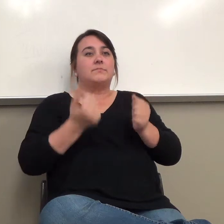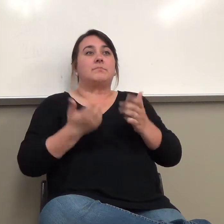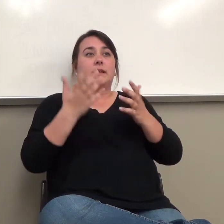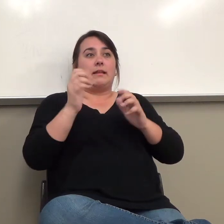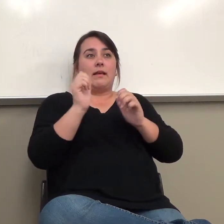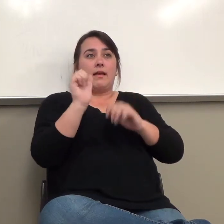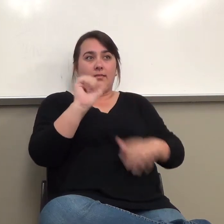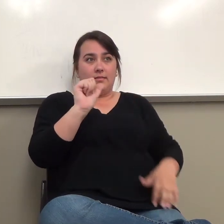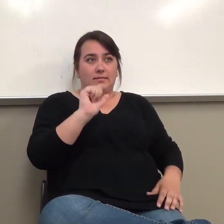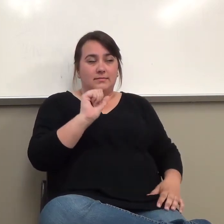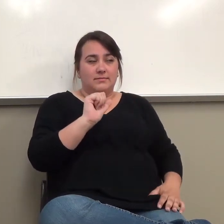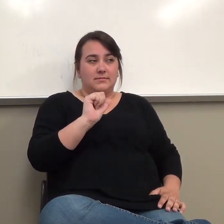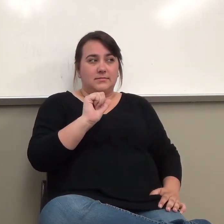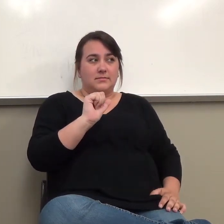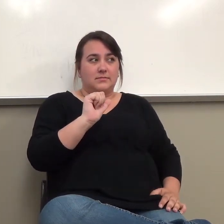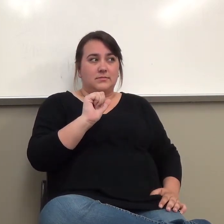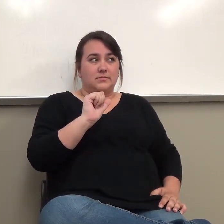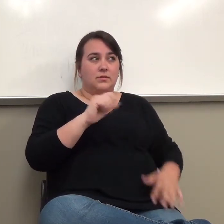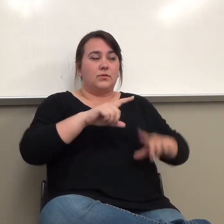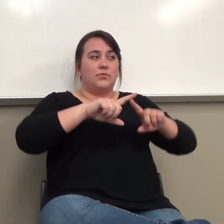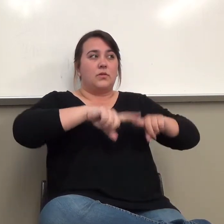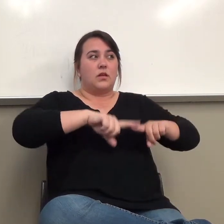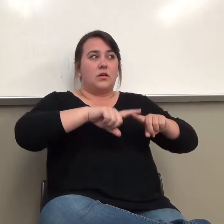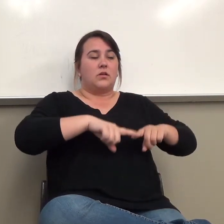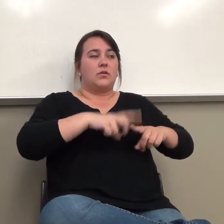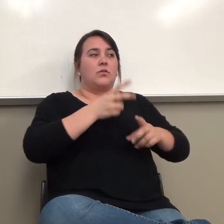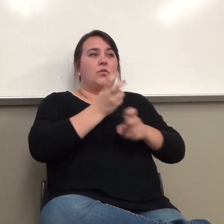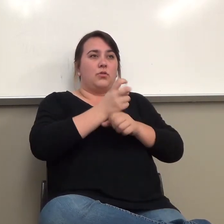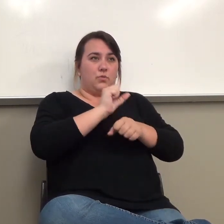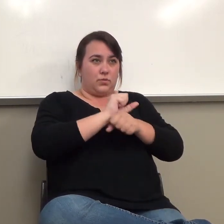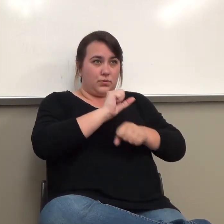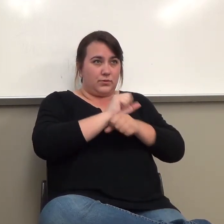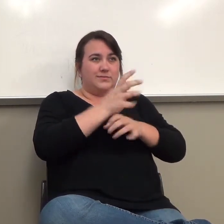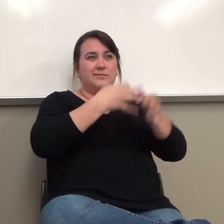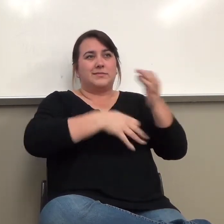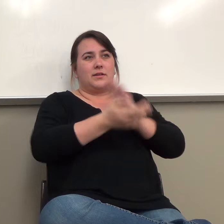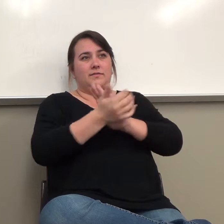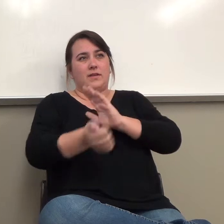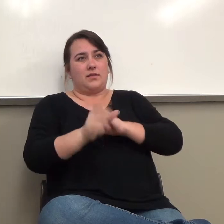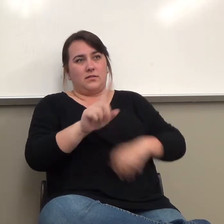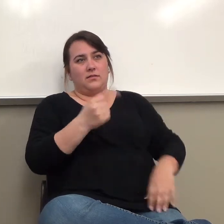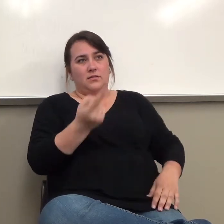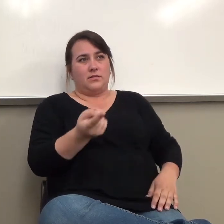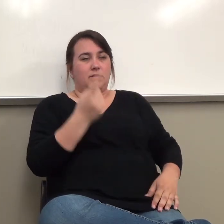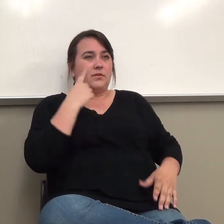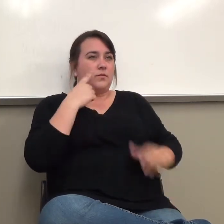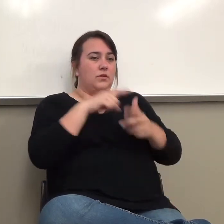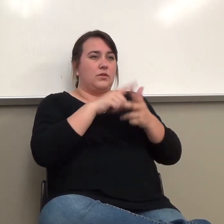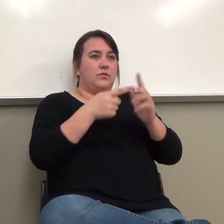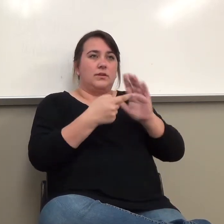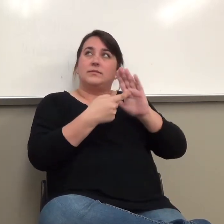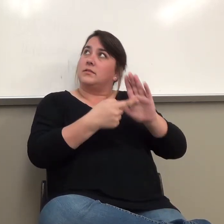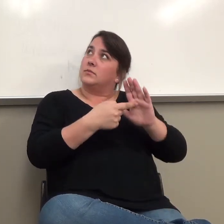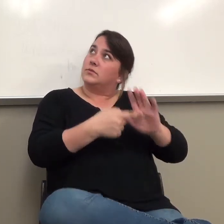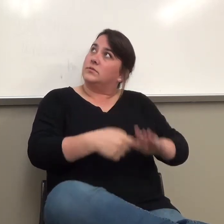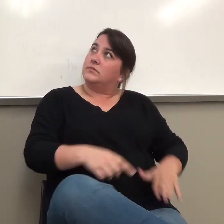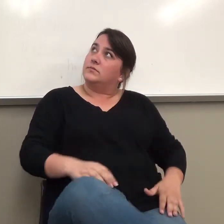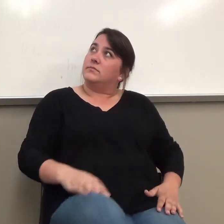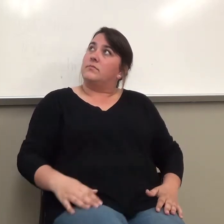athletes rely on hard work rather than just talent have 3 examples. The thing about